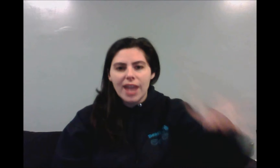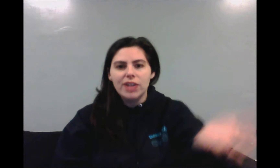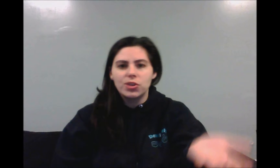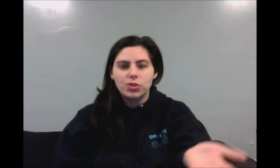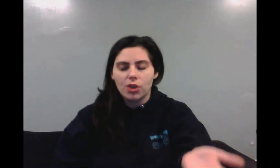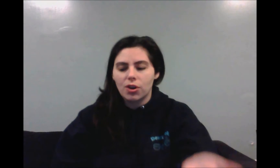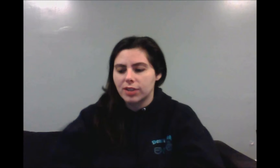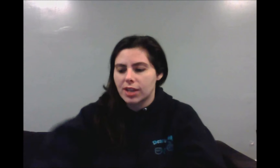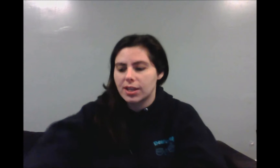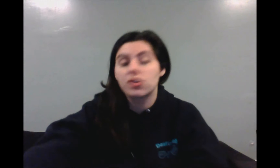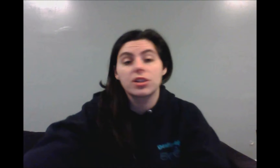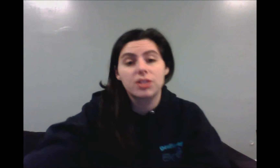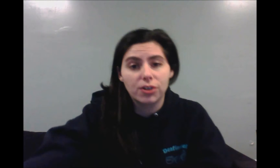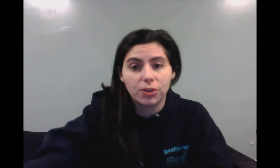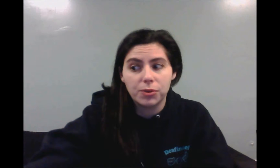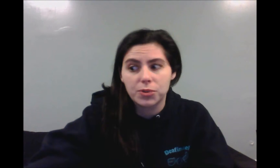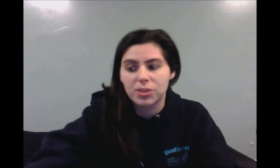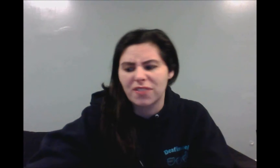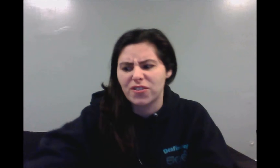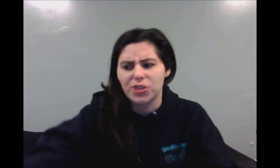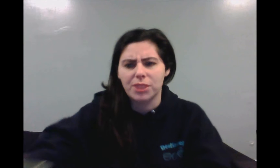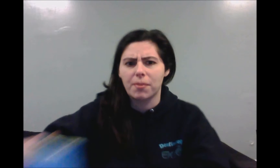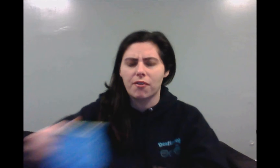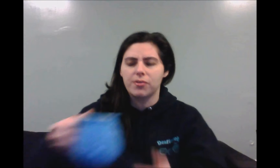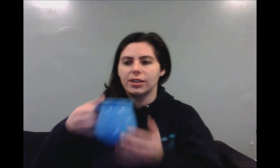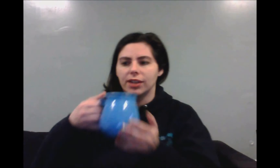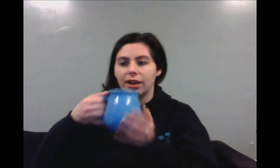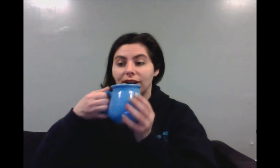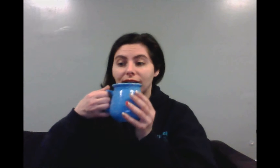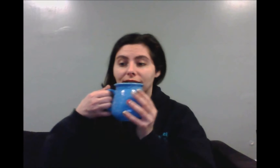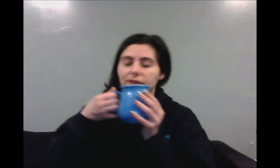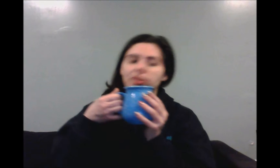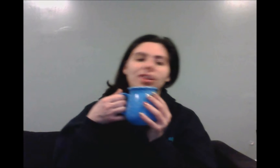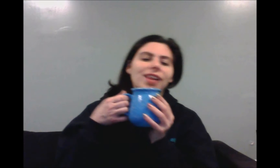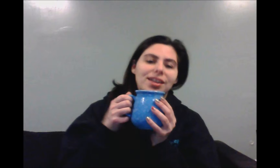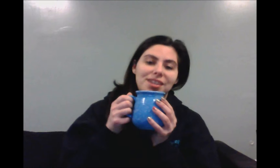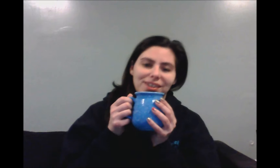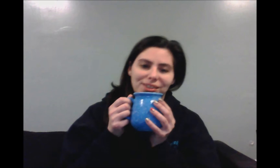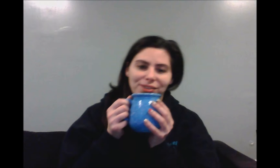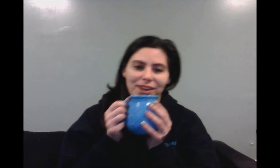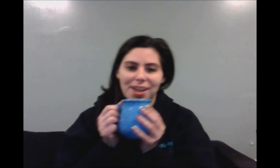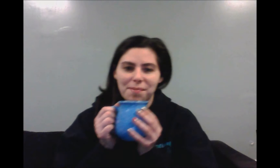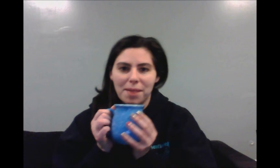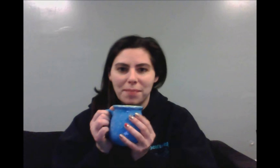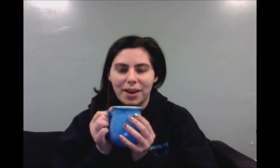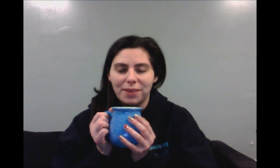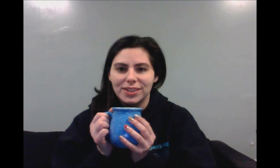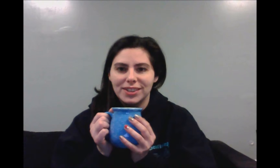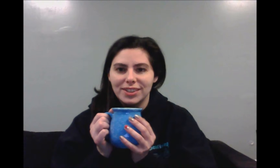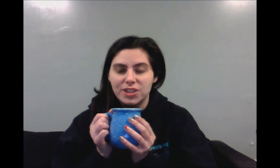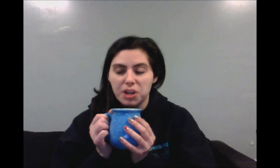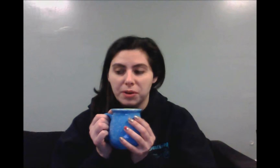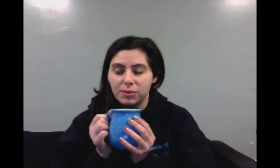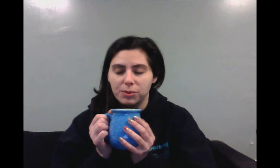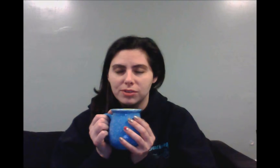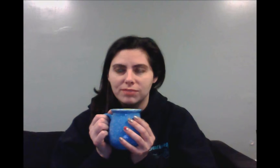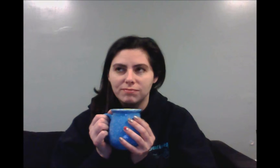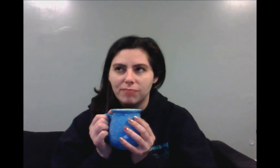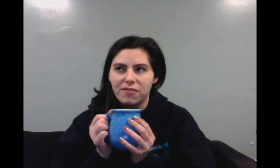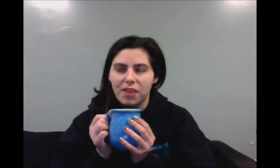two songs. I sang Just a Girl, which was the first time I've ever done that live. I sang three. I sang Bang Bang with Joey, who was my favorite